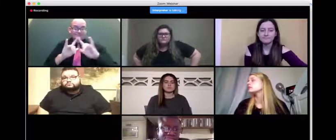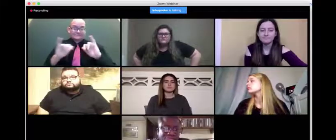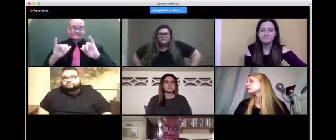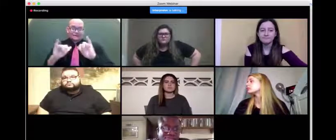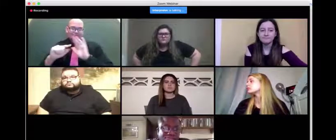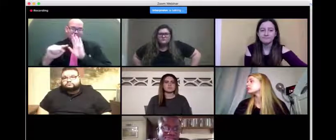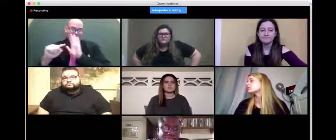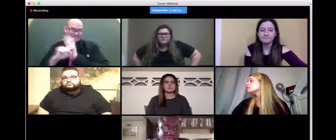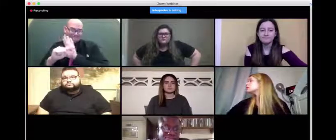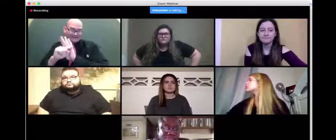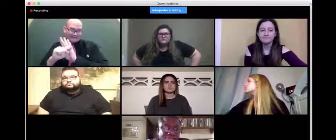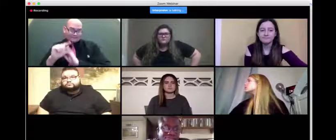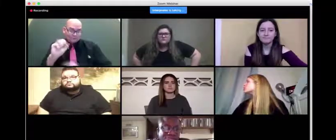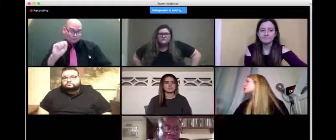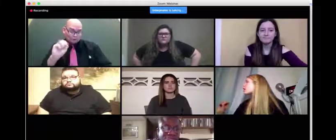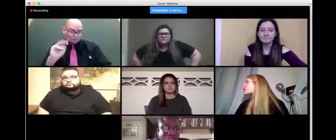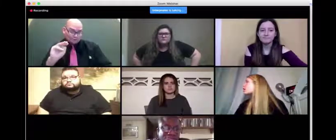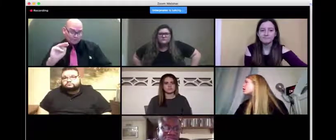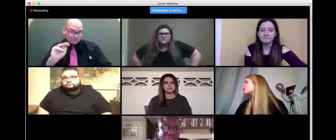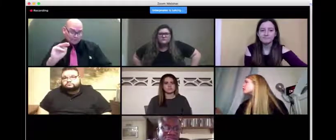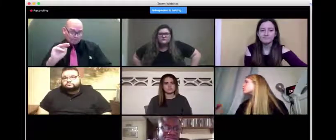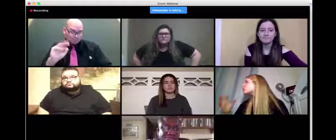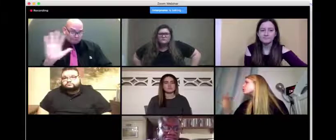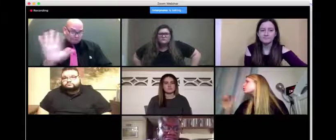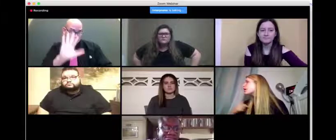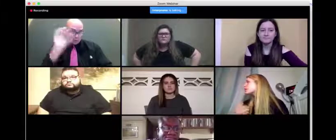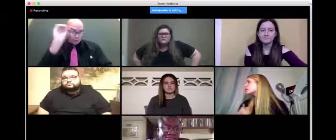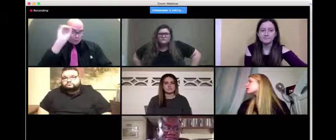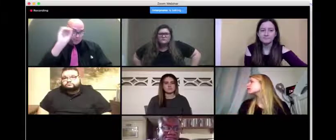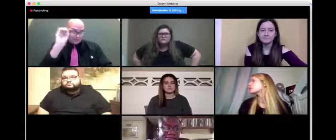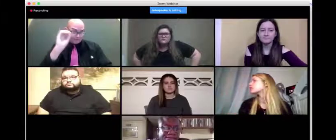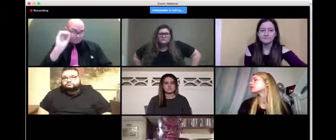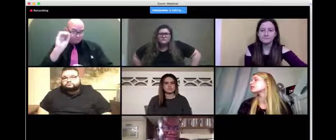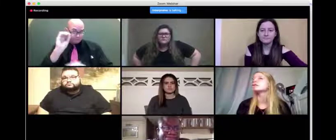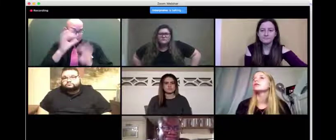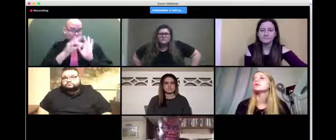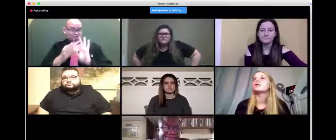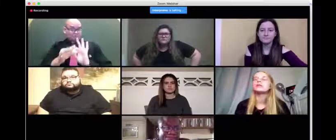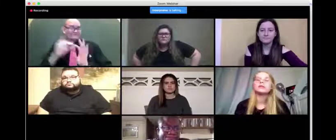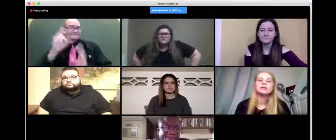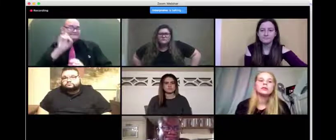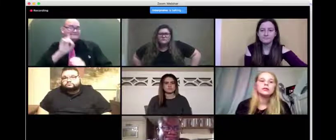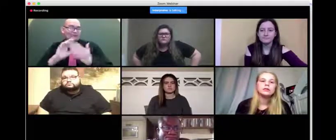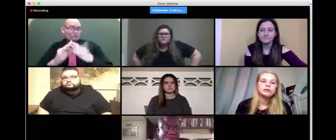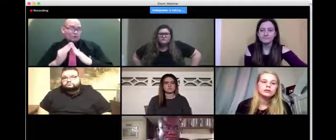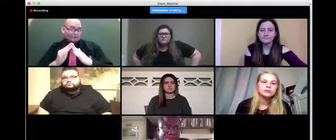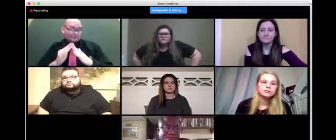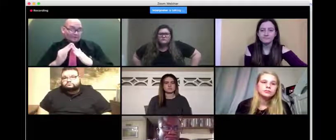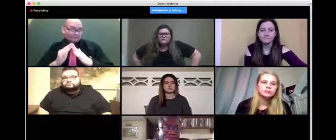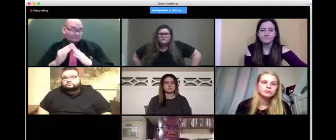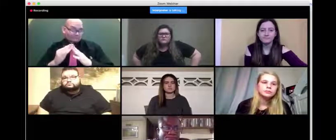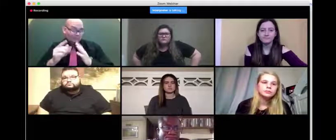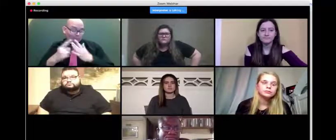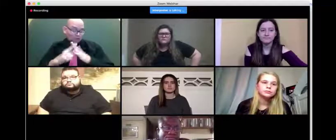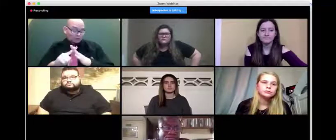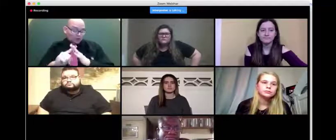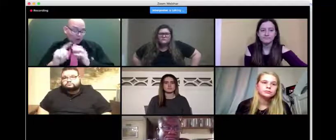your opinion related to the deaf community and social media? And we'll start this question with Andre.